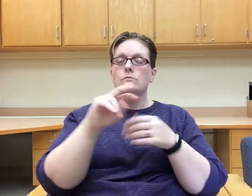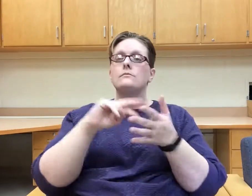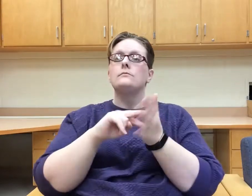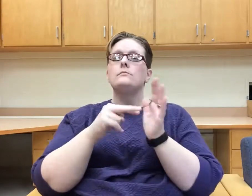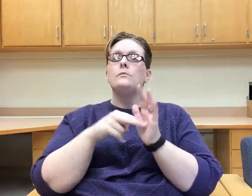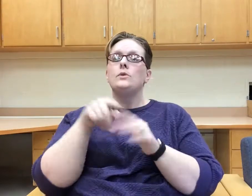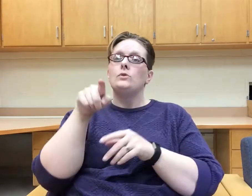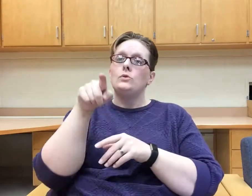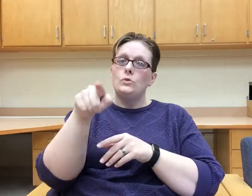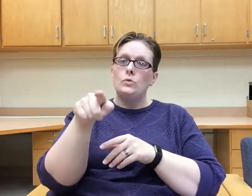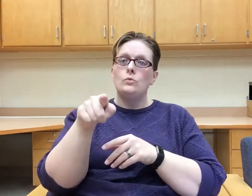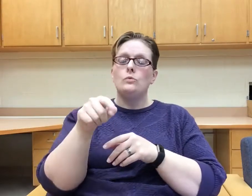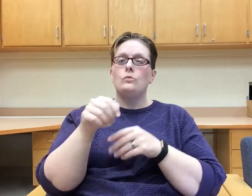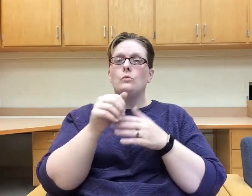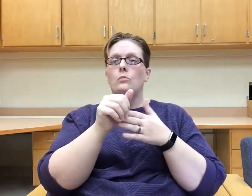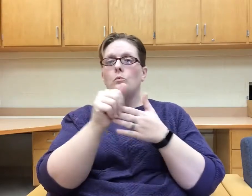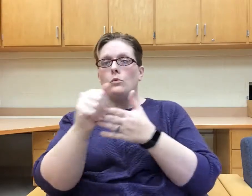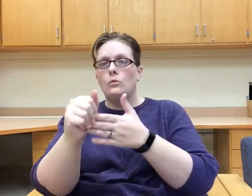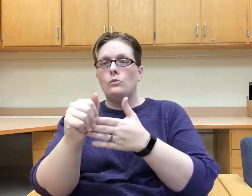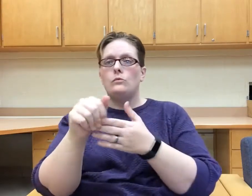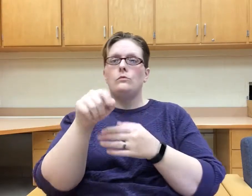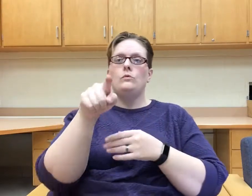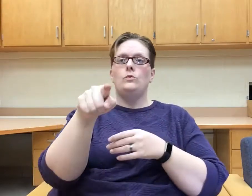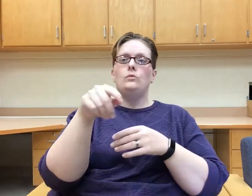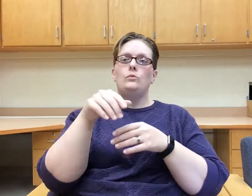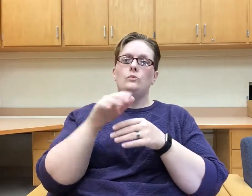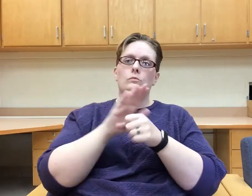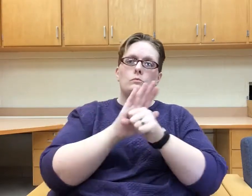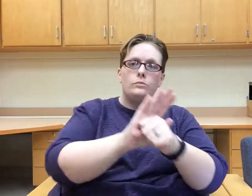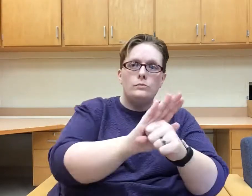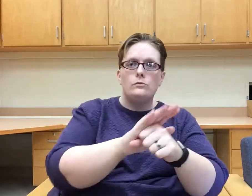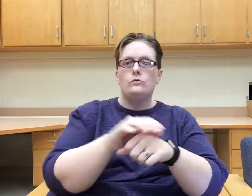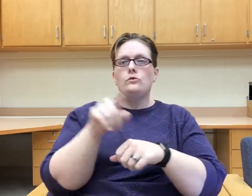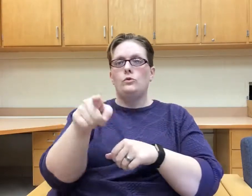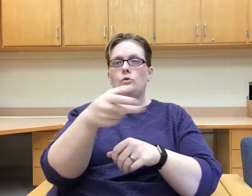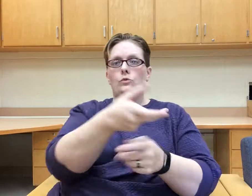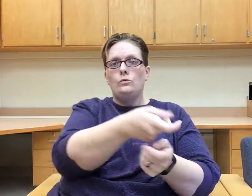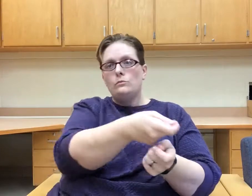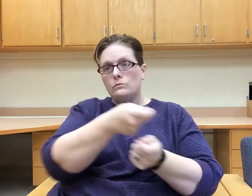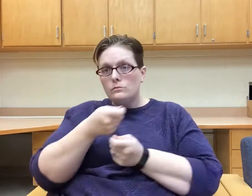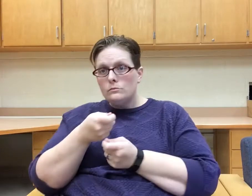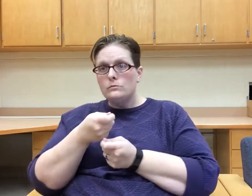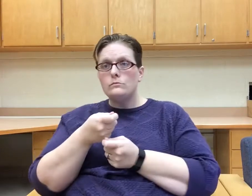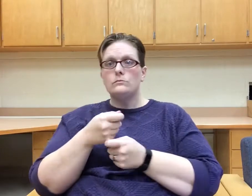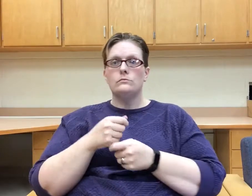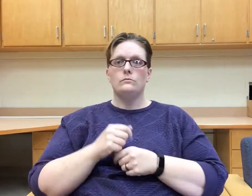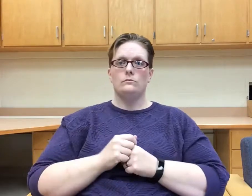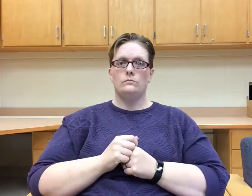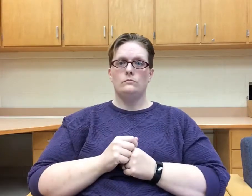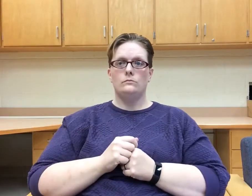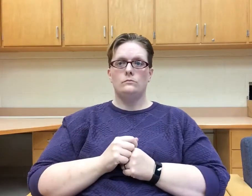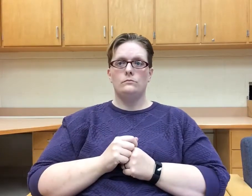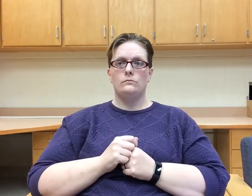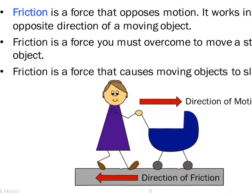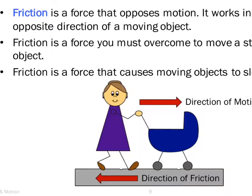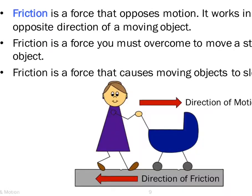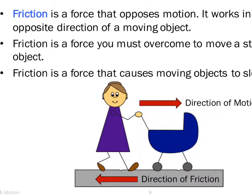Applied force means that something is acting. You are pushing, you are pulling, something is happening to